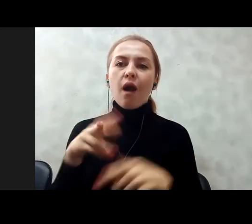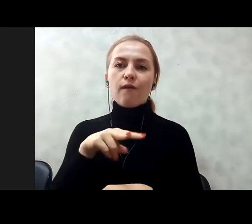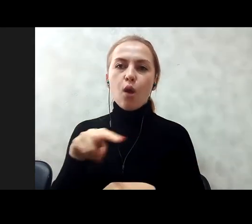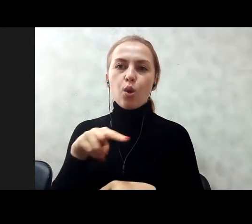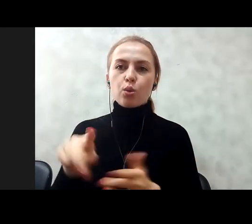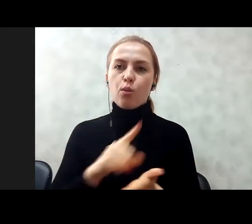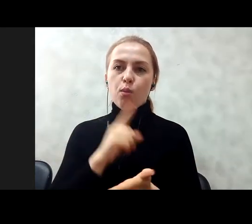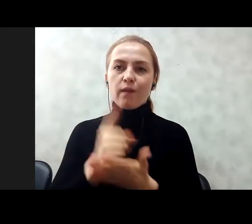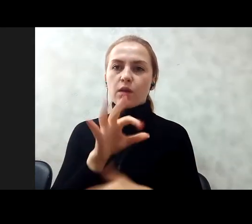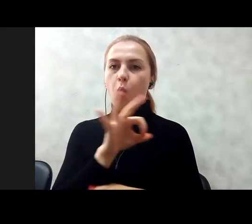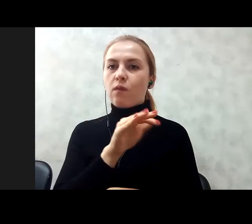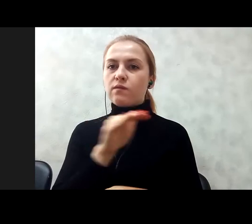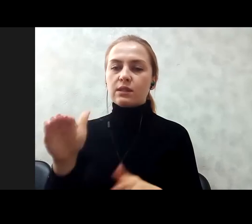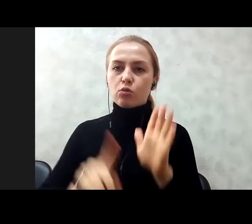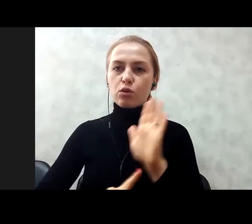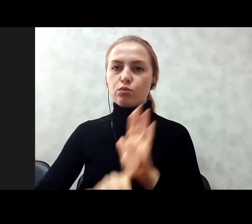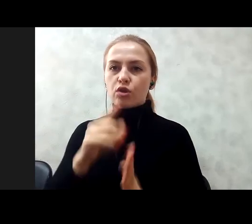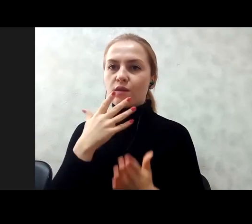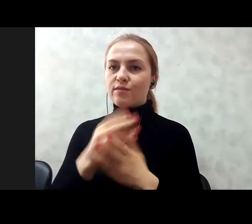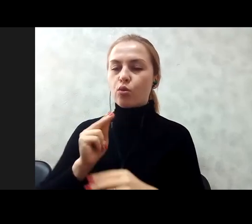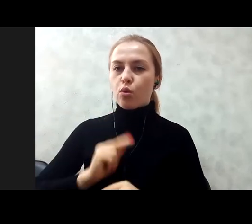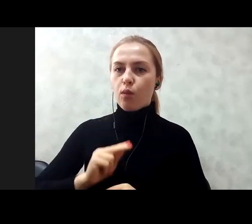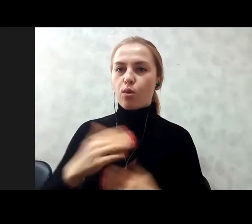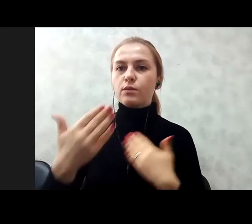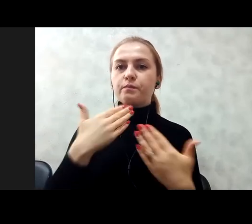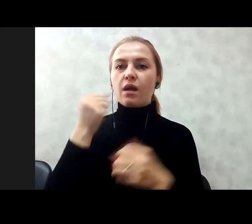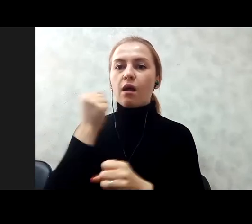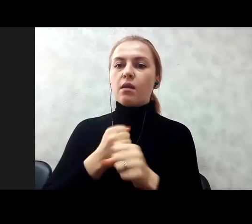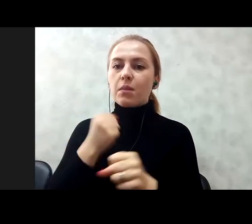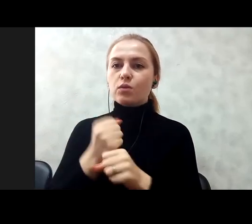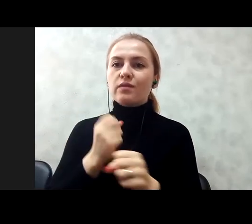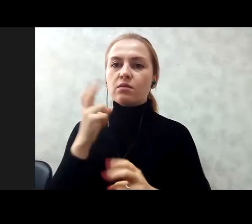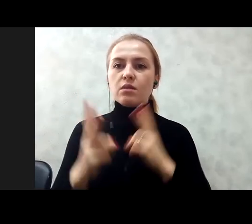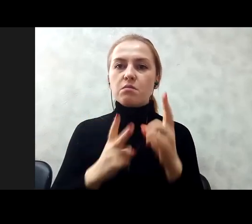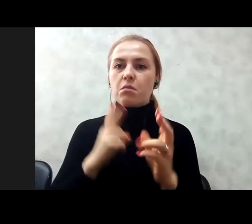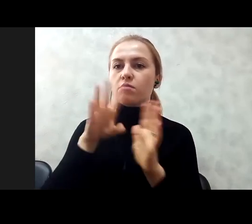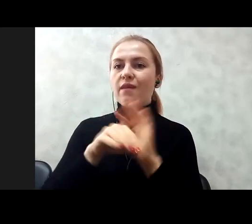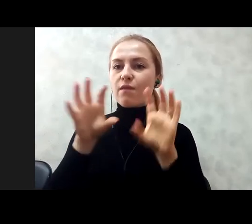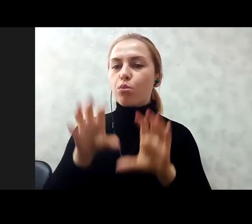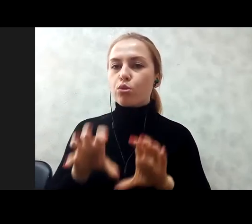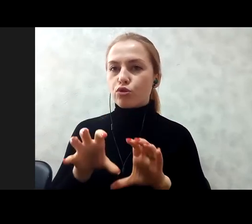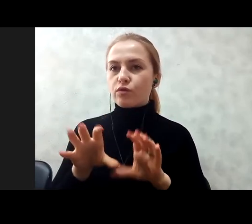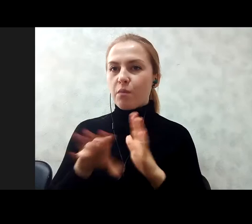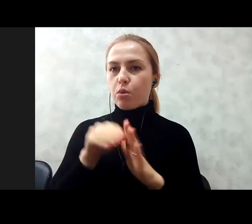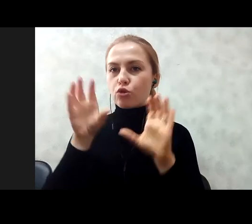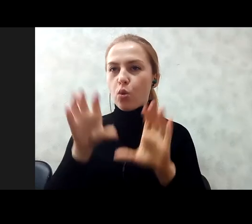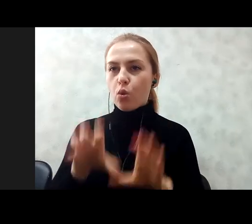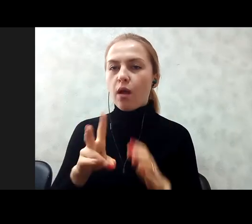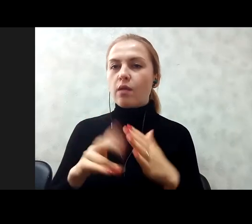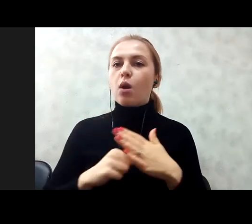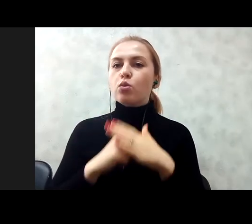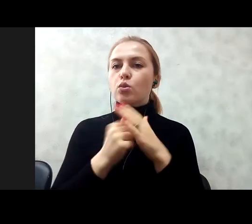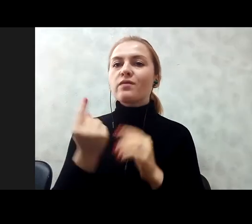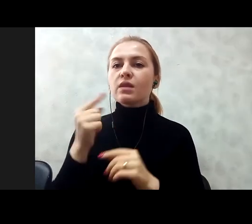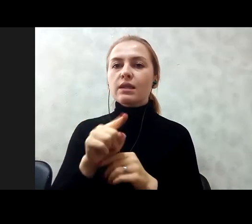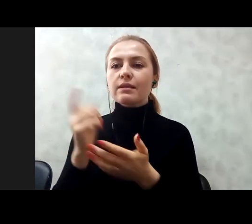the activities of our new working group to develop such amendments, proposed amendments to the